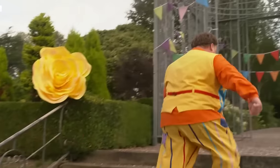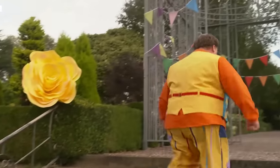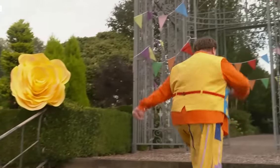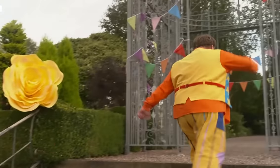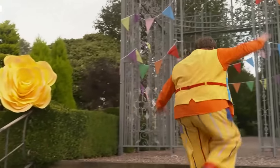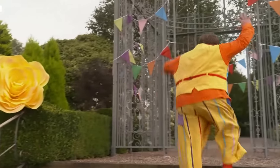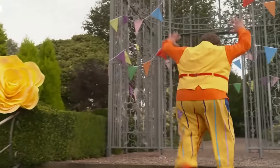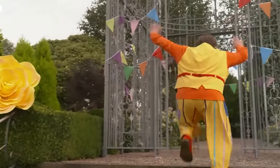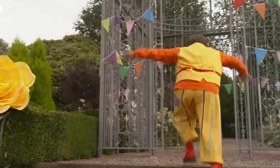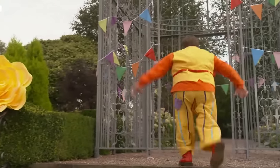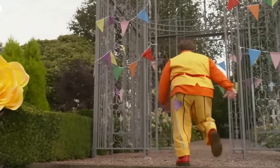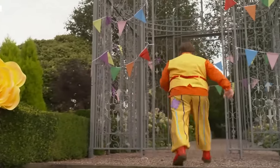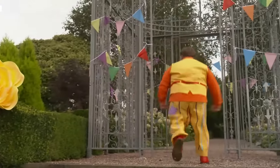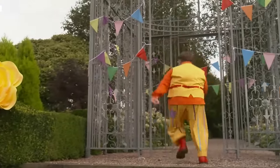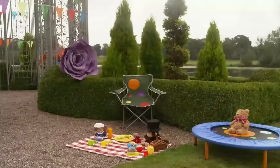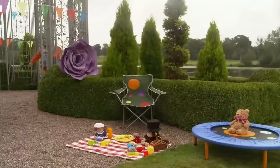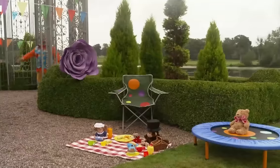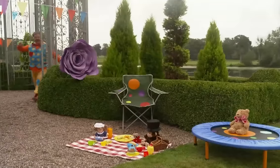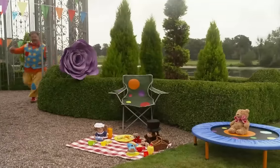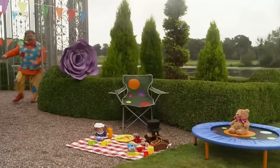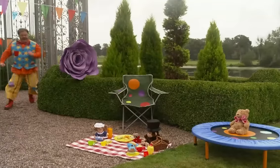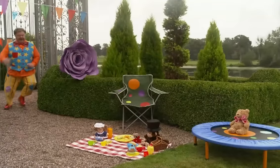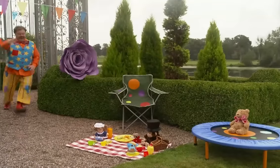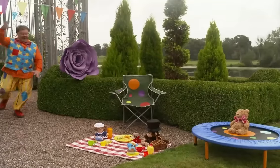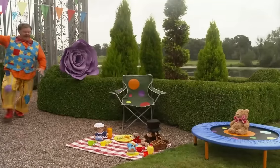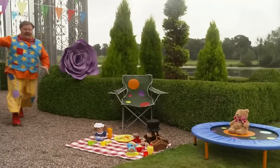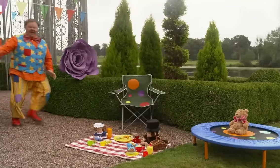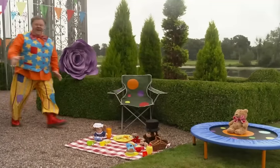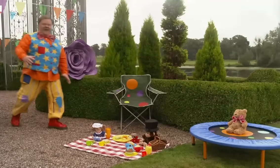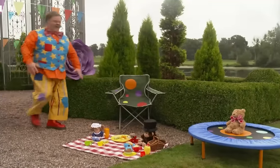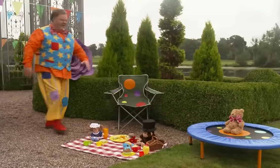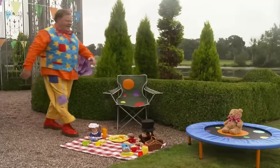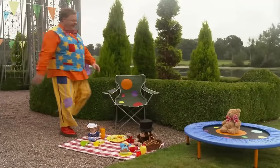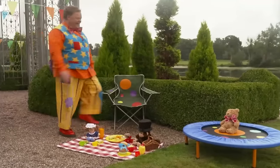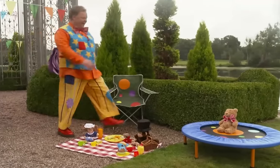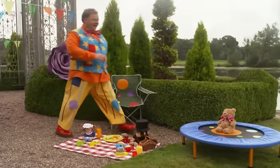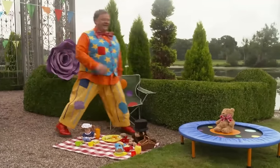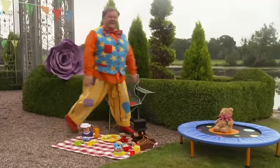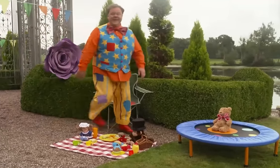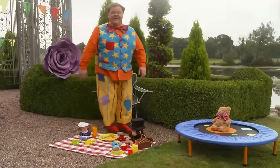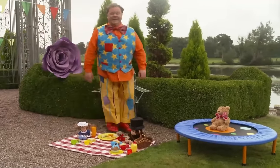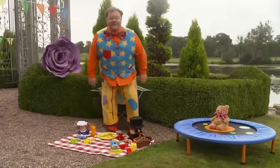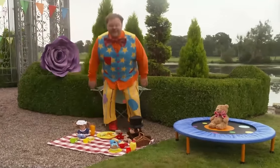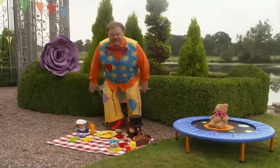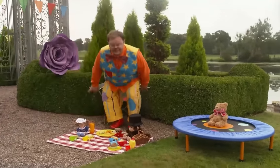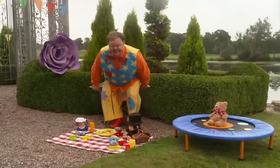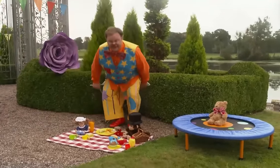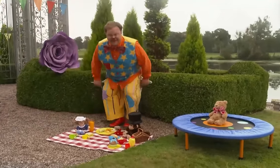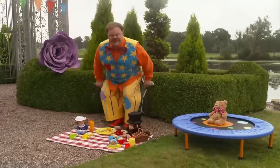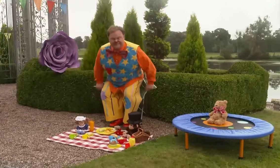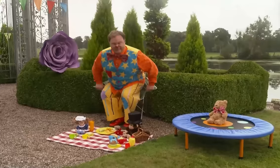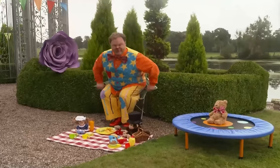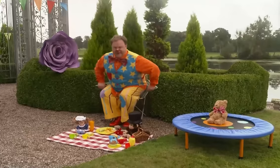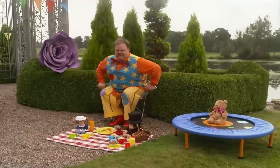Oh. toys borrowed